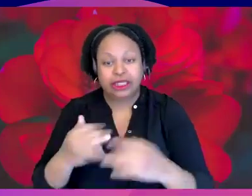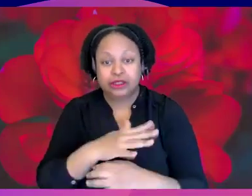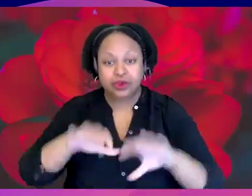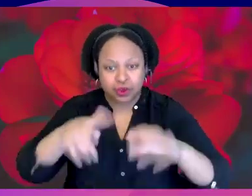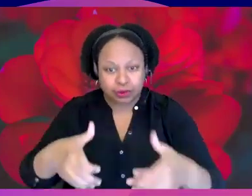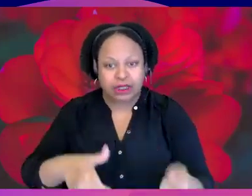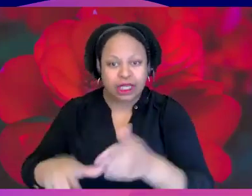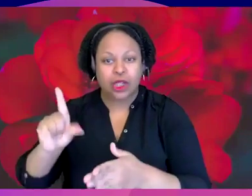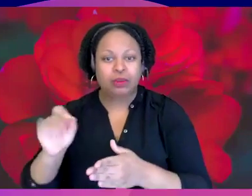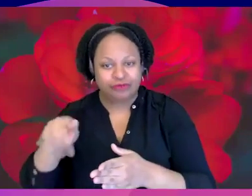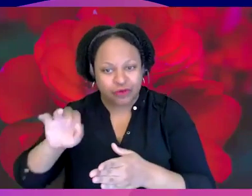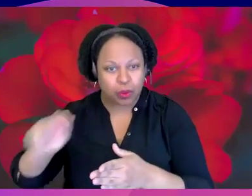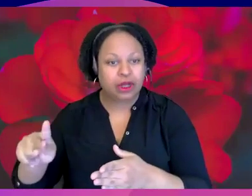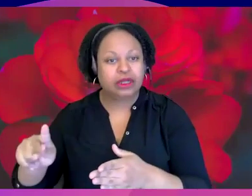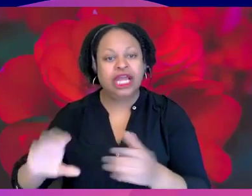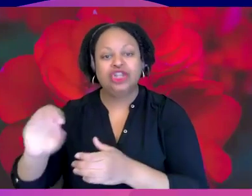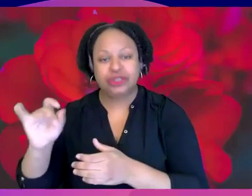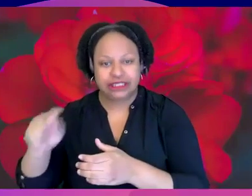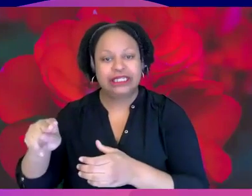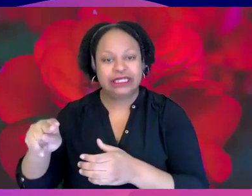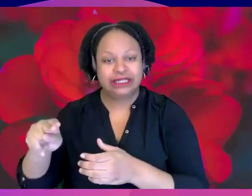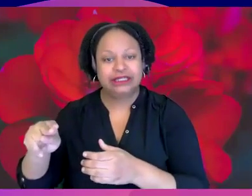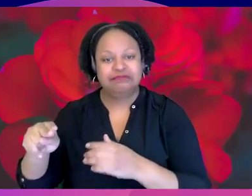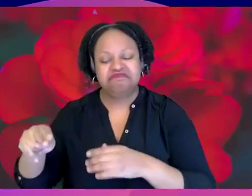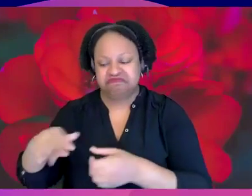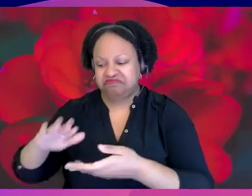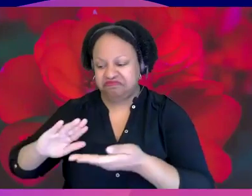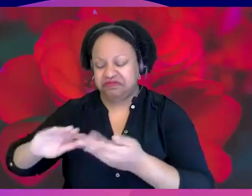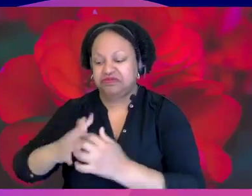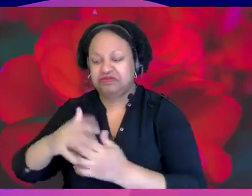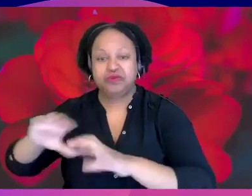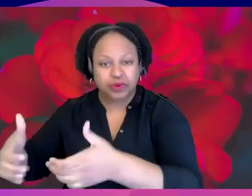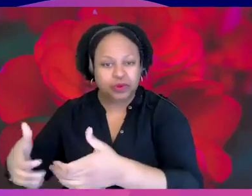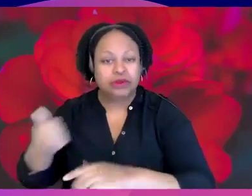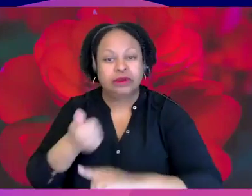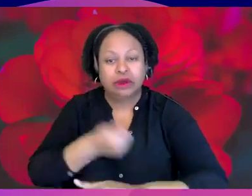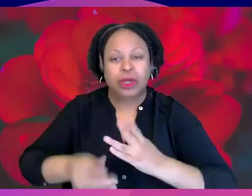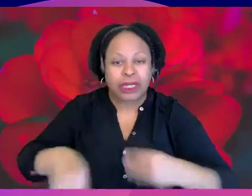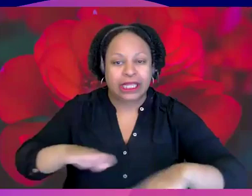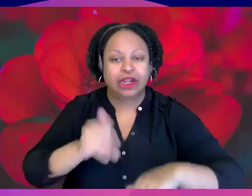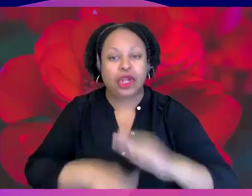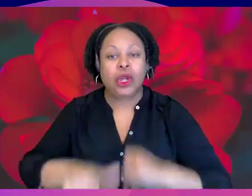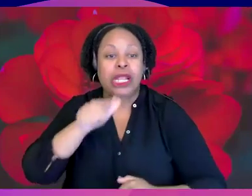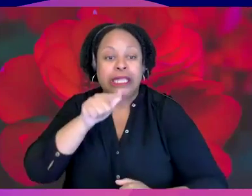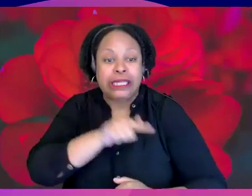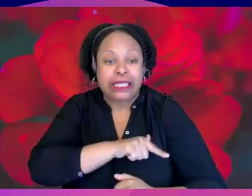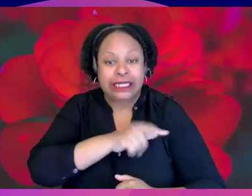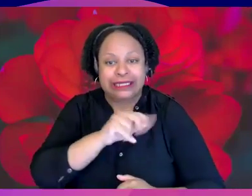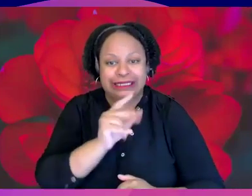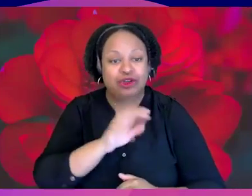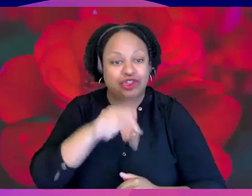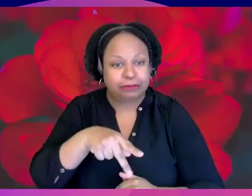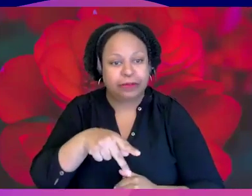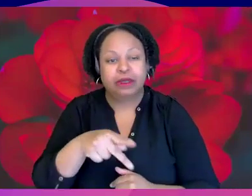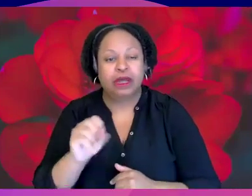Chenungton nations. These lands are connected with the London Township and Sombra Treaties of 1796 and the Dish with One